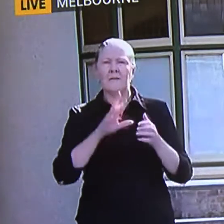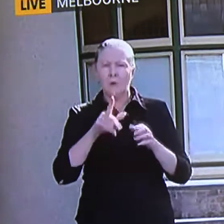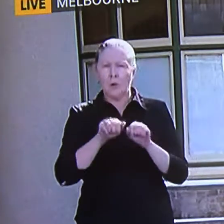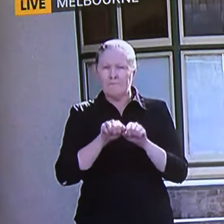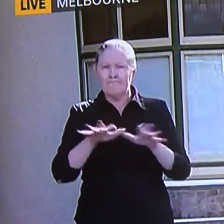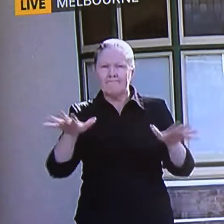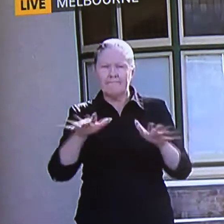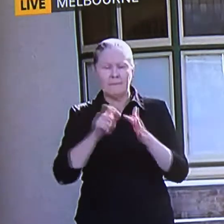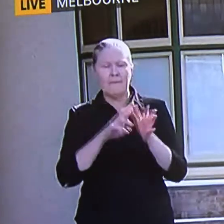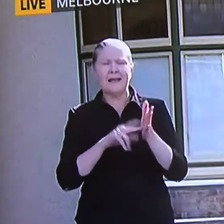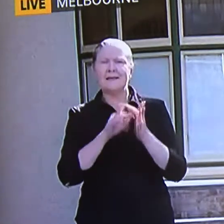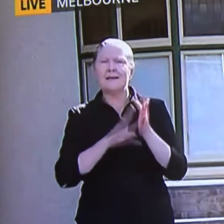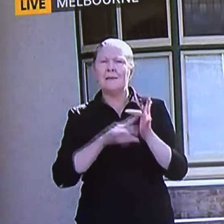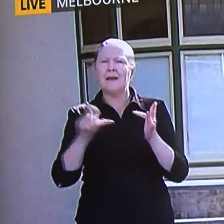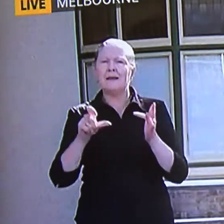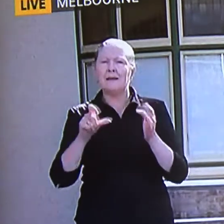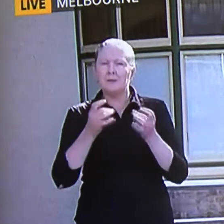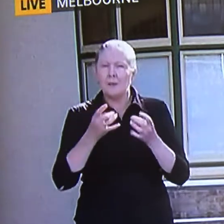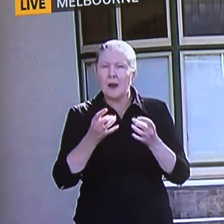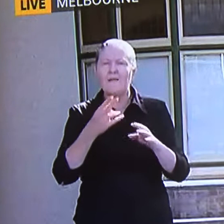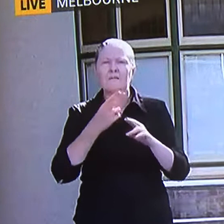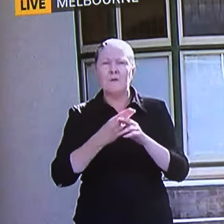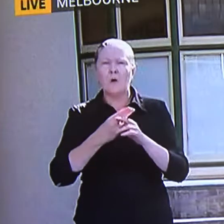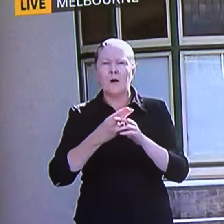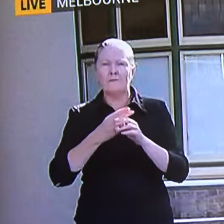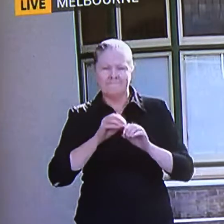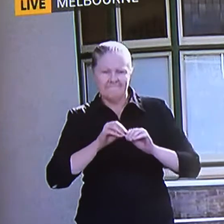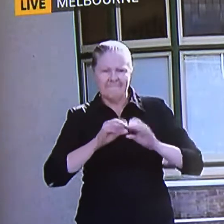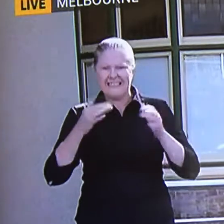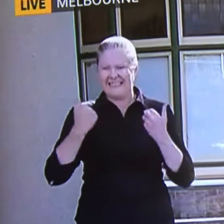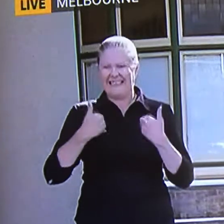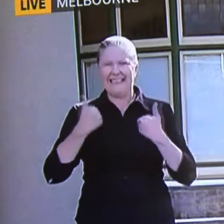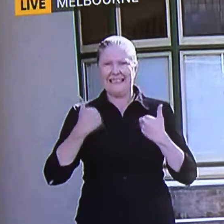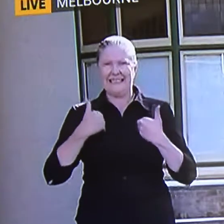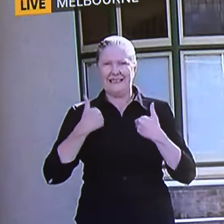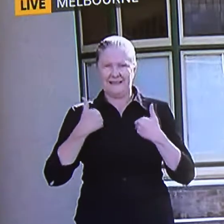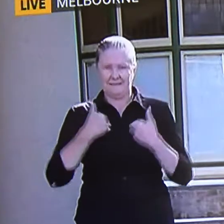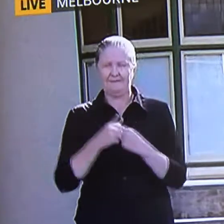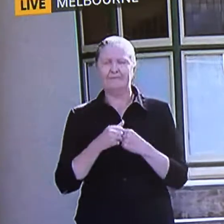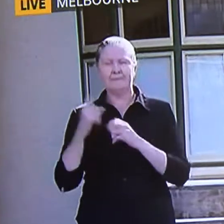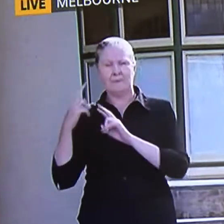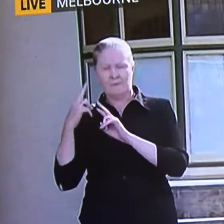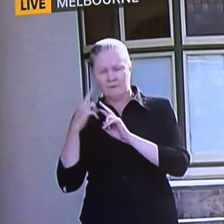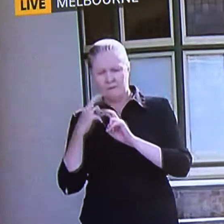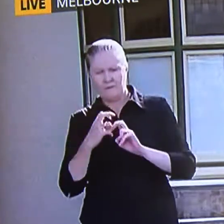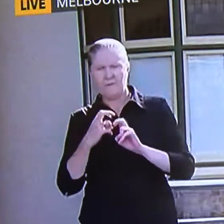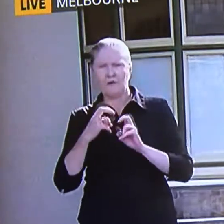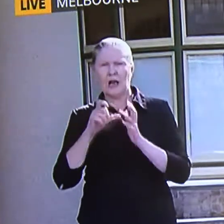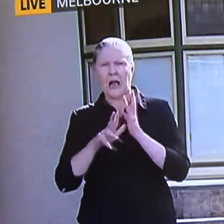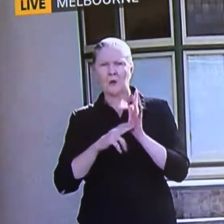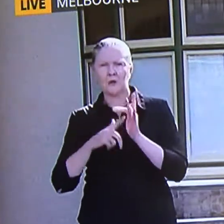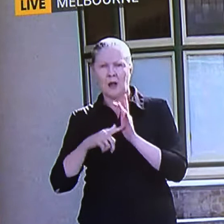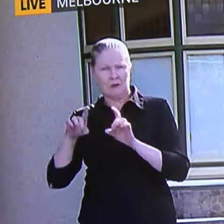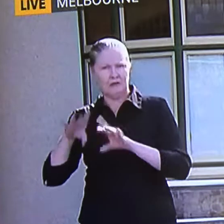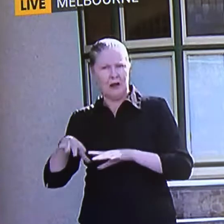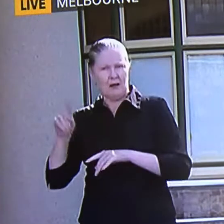Pandemic Preparedness for Infectious Diseases Emergencies. It was funded by the National Health and Medical Research Council as a Centre